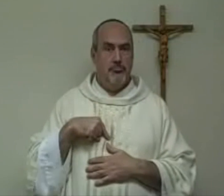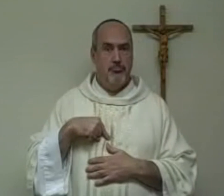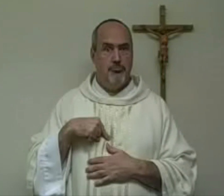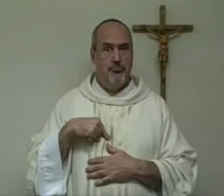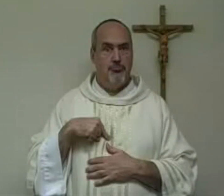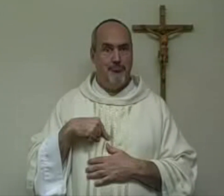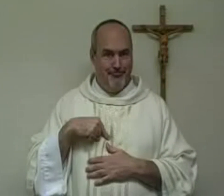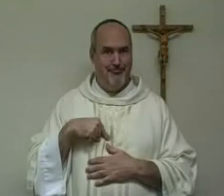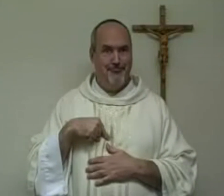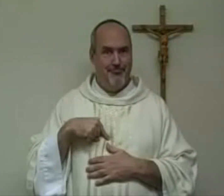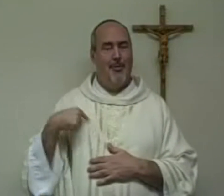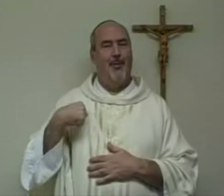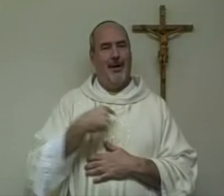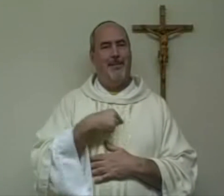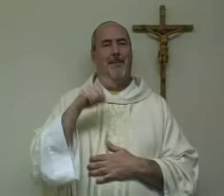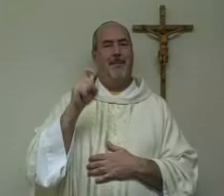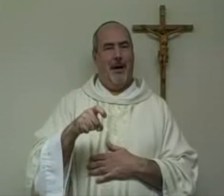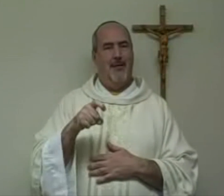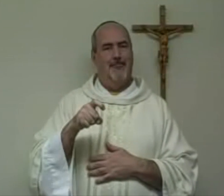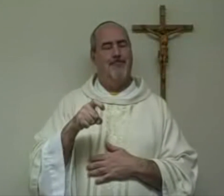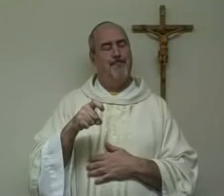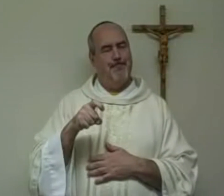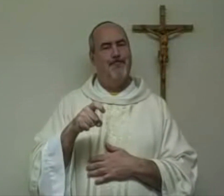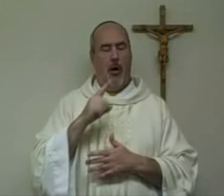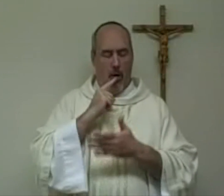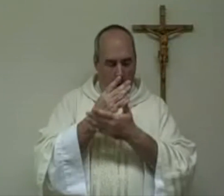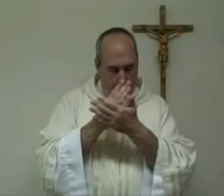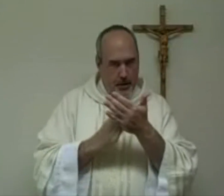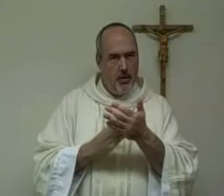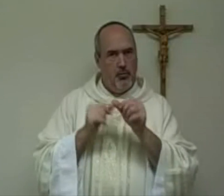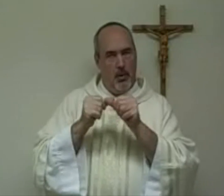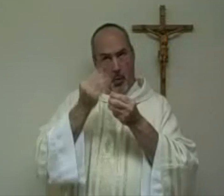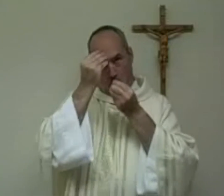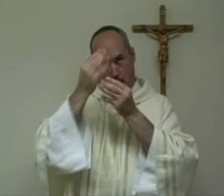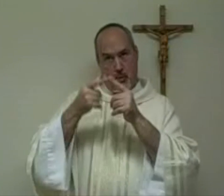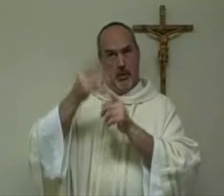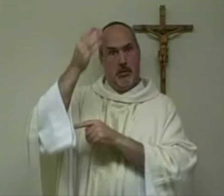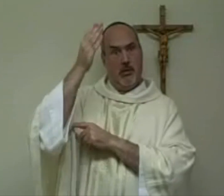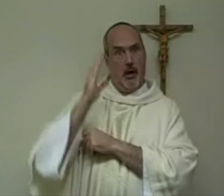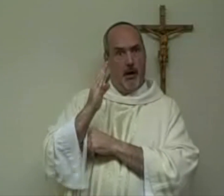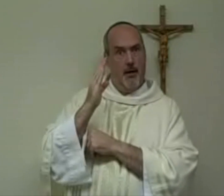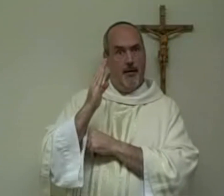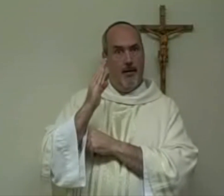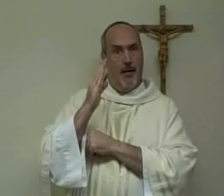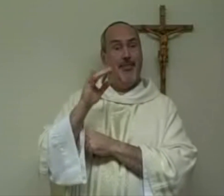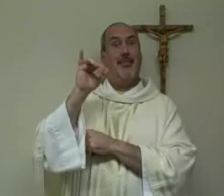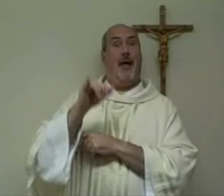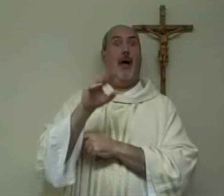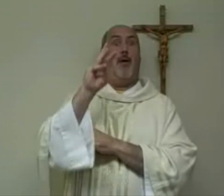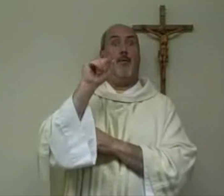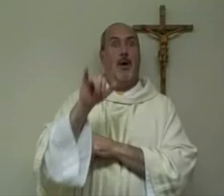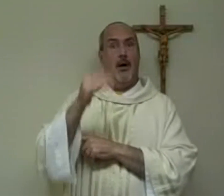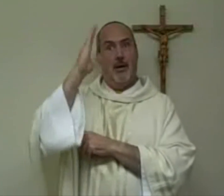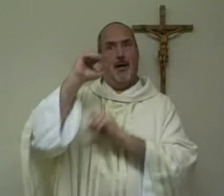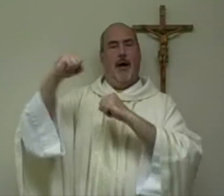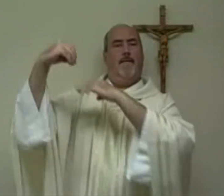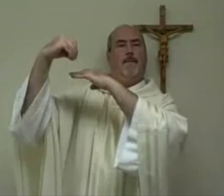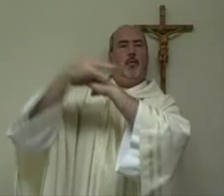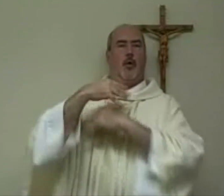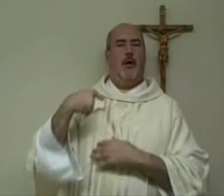And we need to do the same thing. We need to be humble before God. And